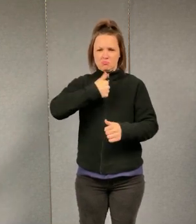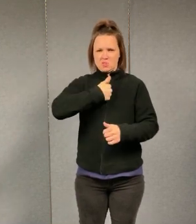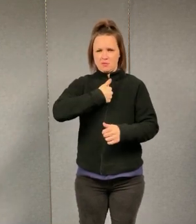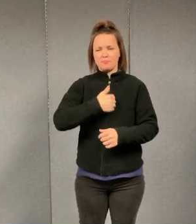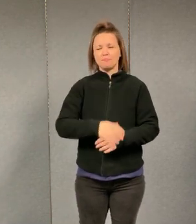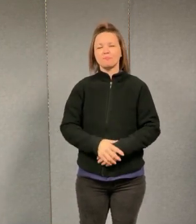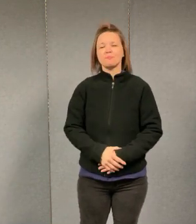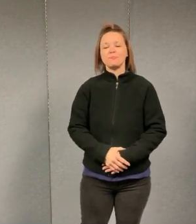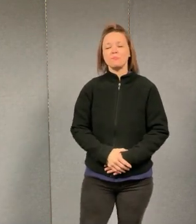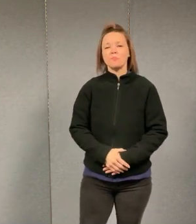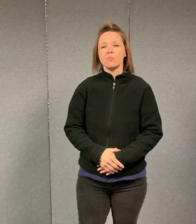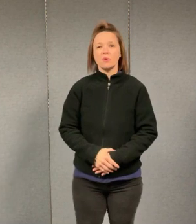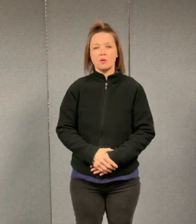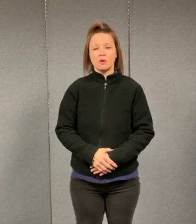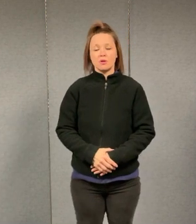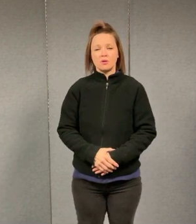lawnmower, and boxes.